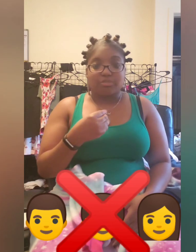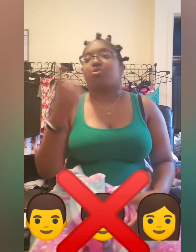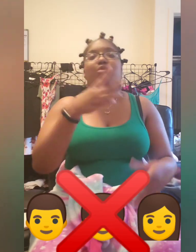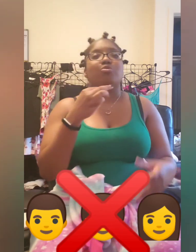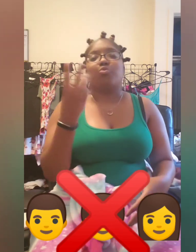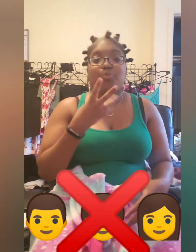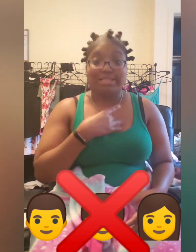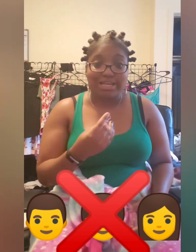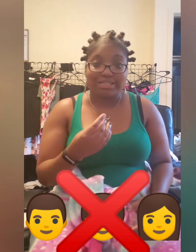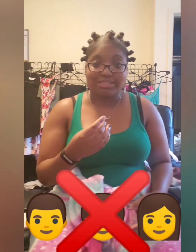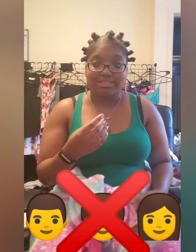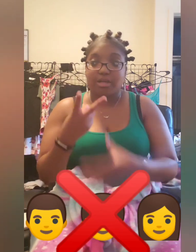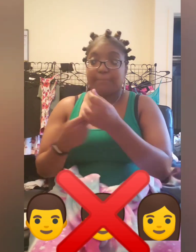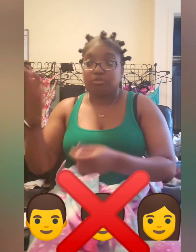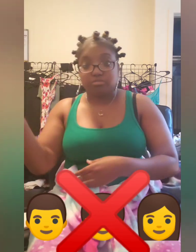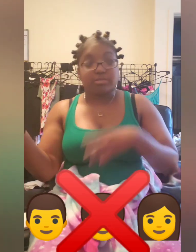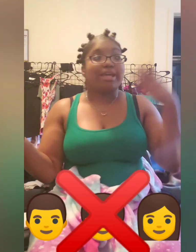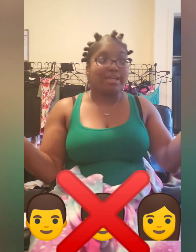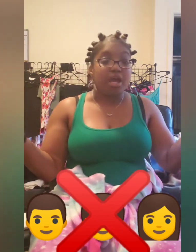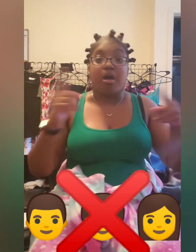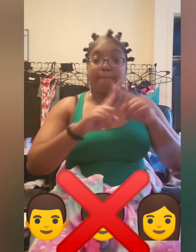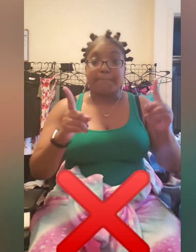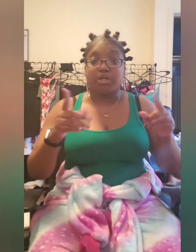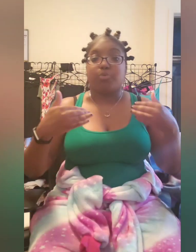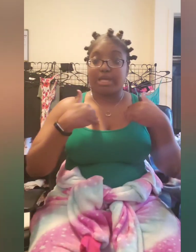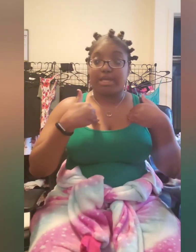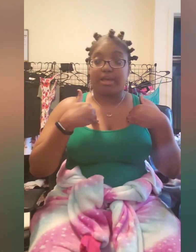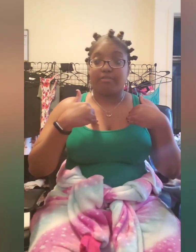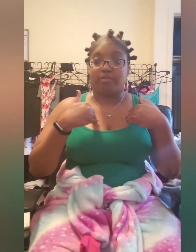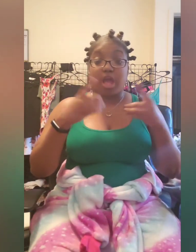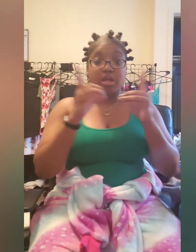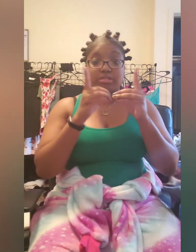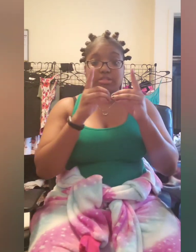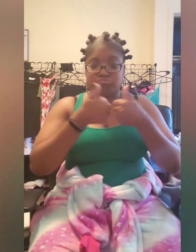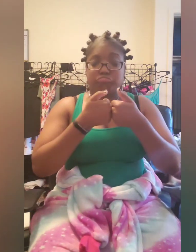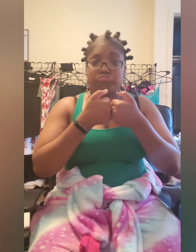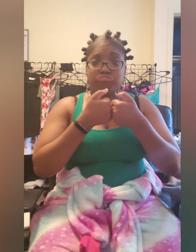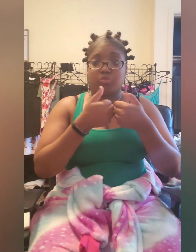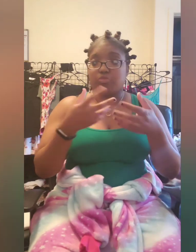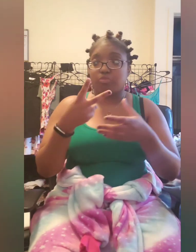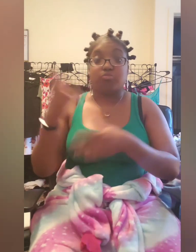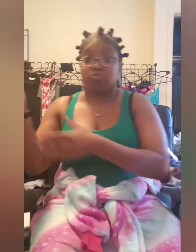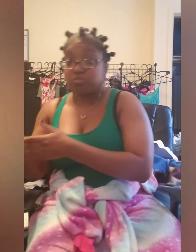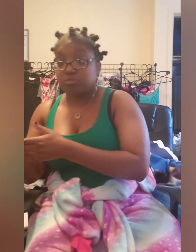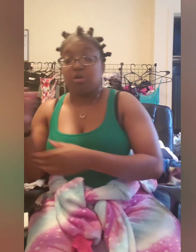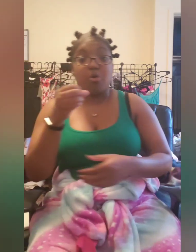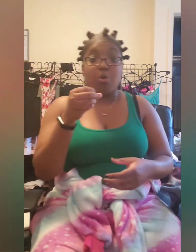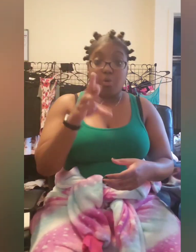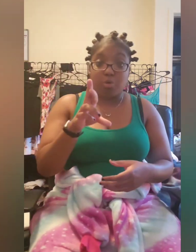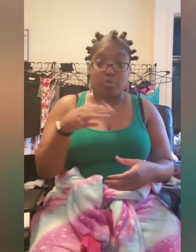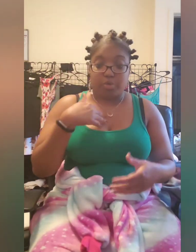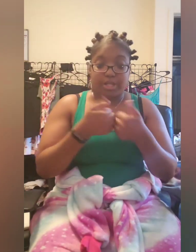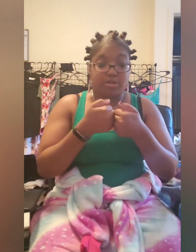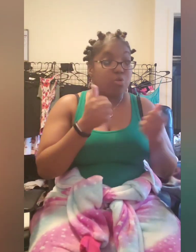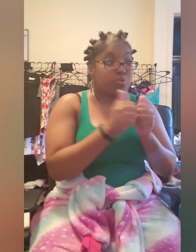with the women or she can have a solo relationship with the men. She's not trying to have both genders at the same time. There are some loyal bisexual